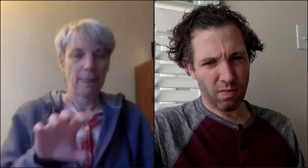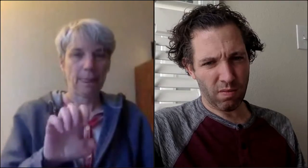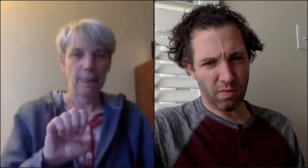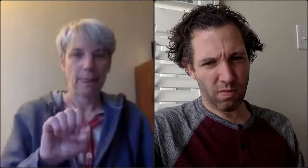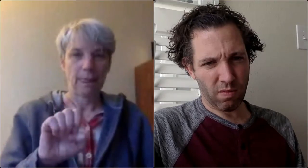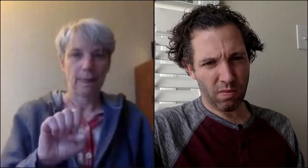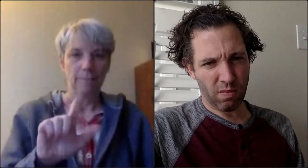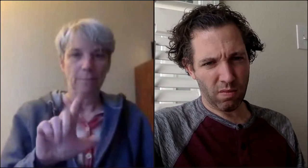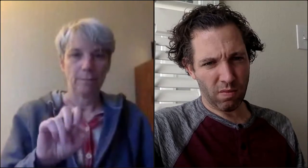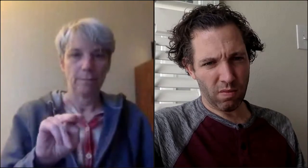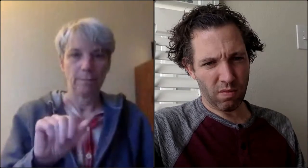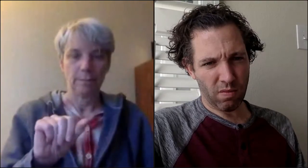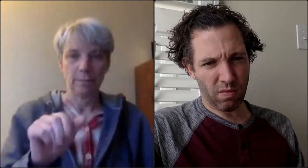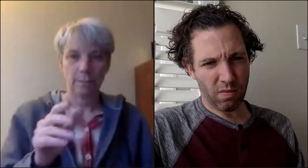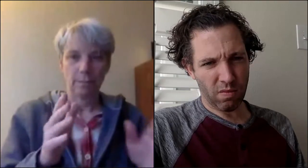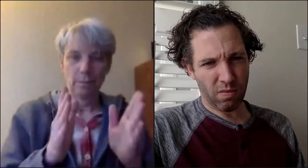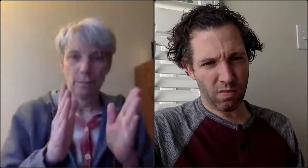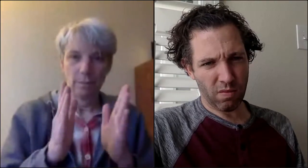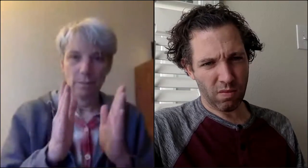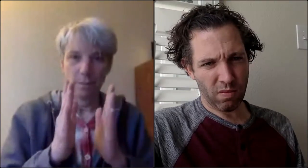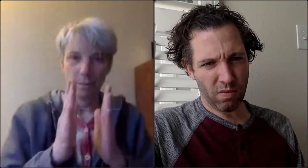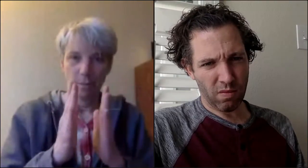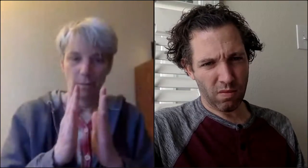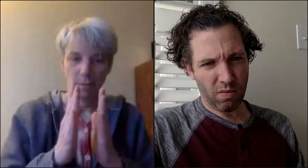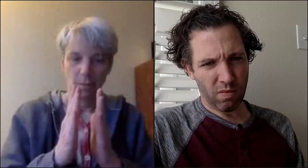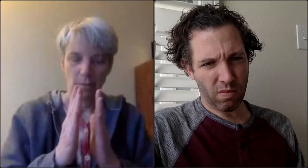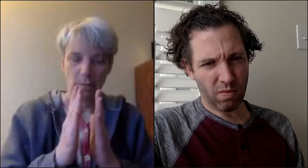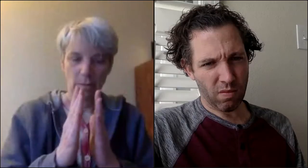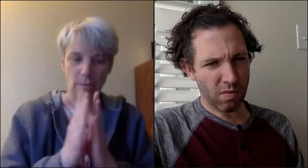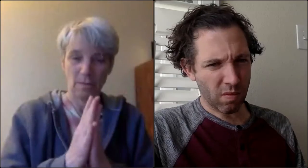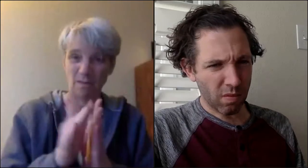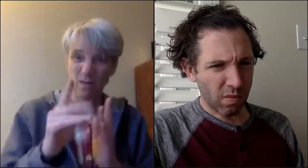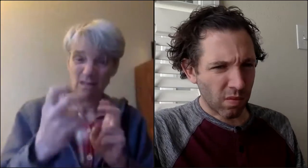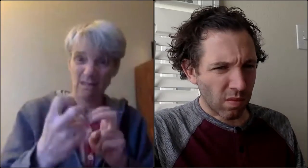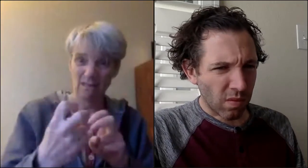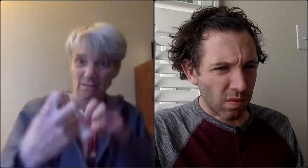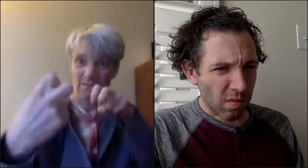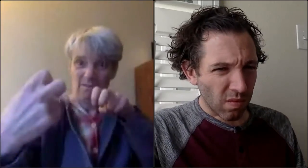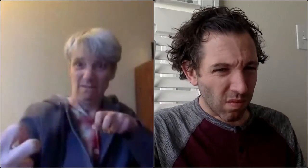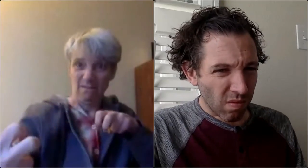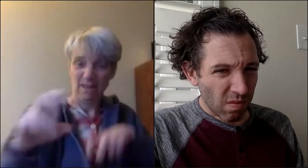with the distancing? I guess what you would stay 6 feet apart, and is that something that you're okay with,